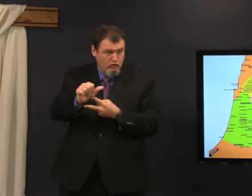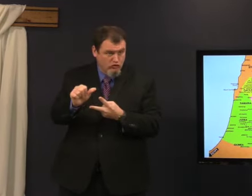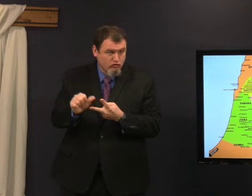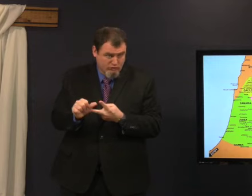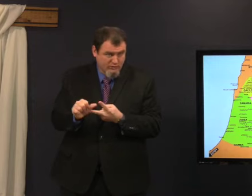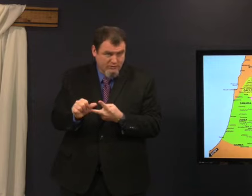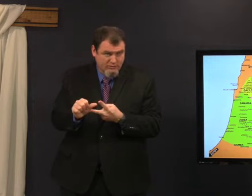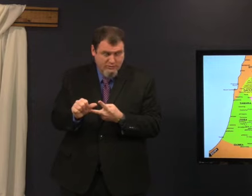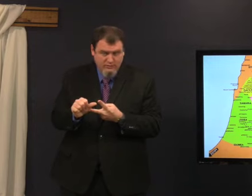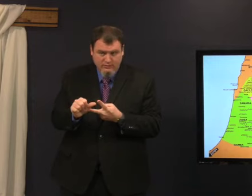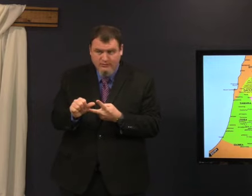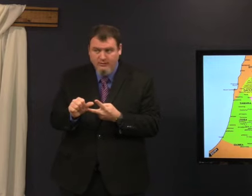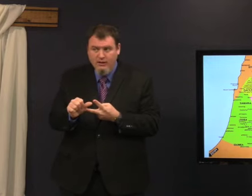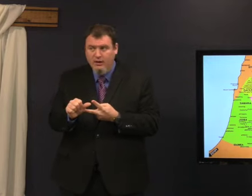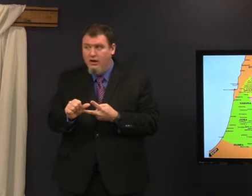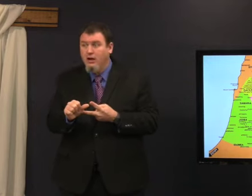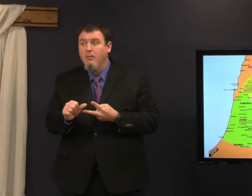in adultery, who was taken in adultery.